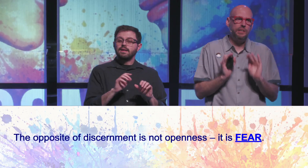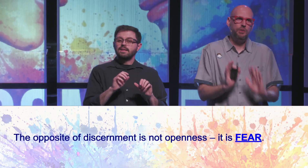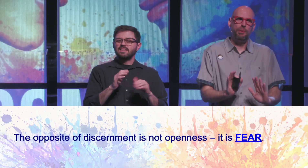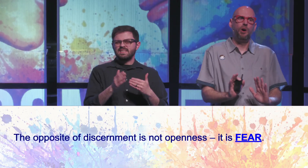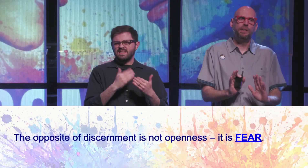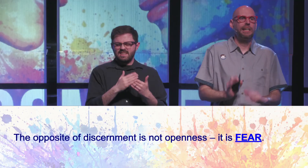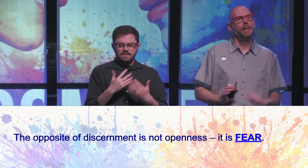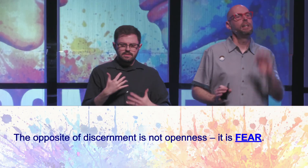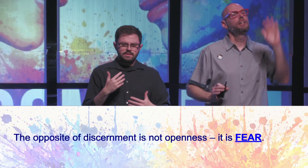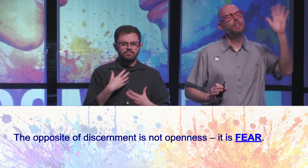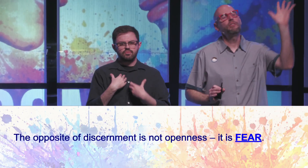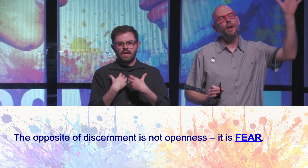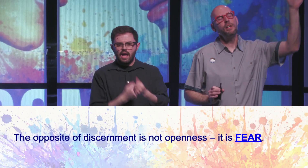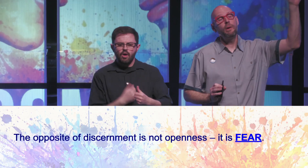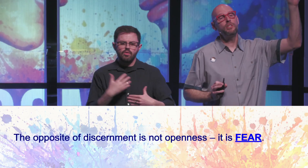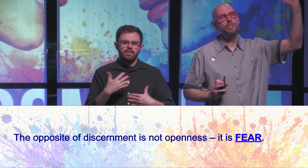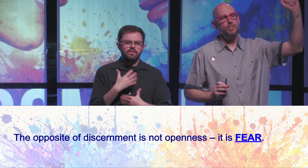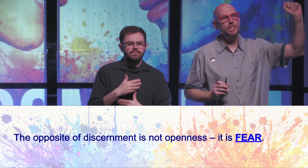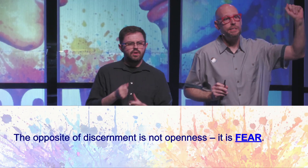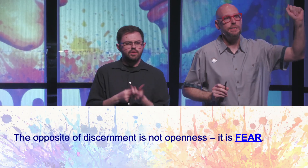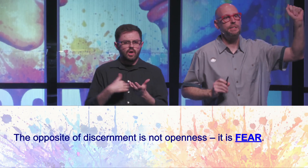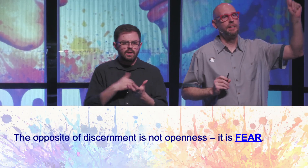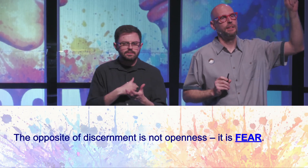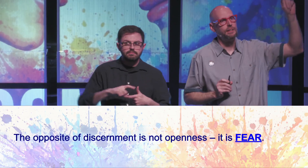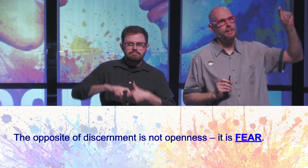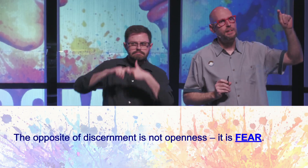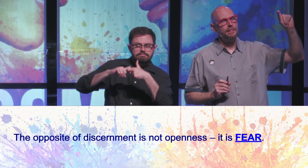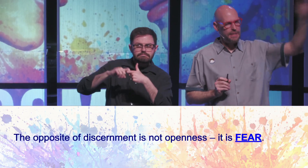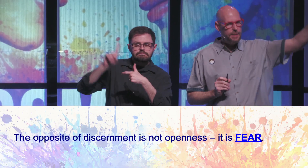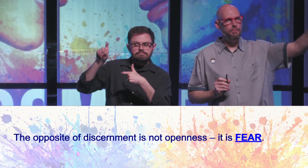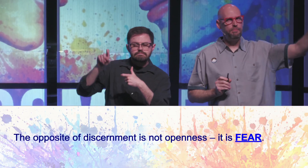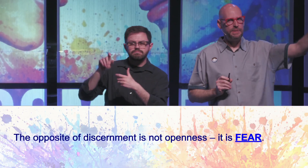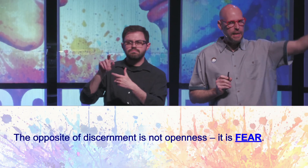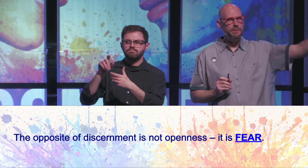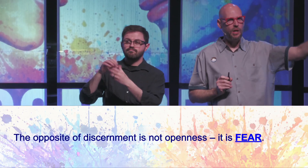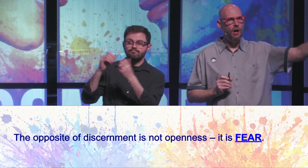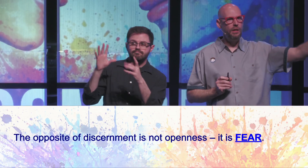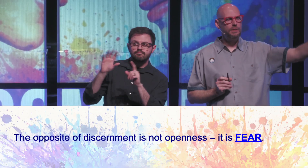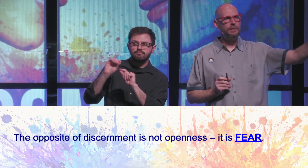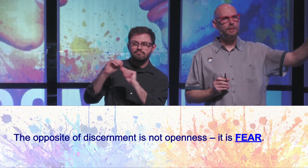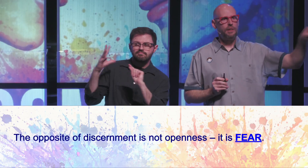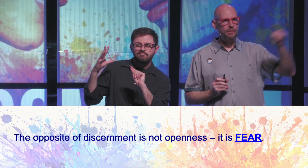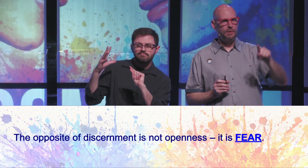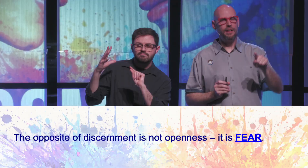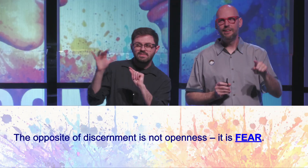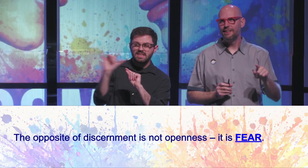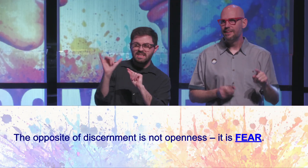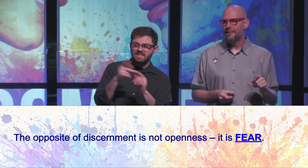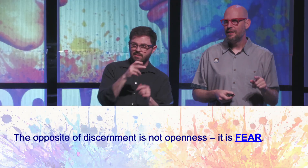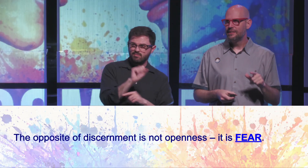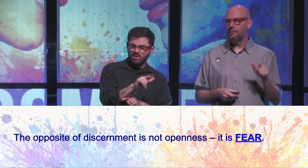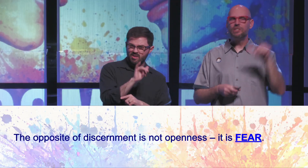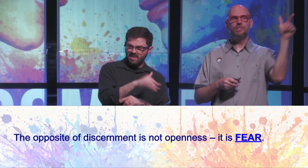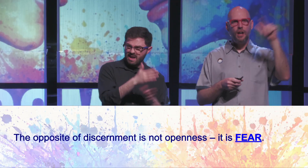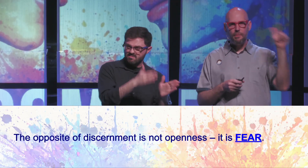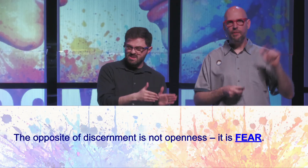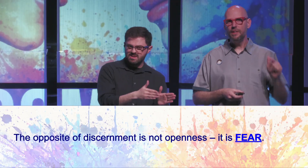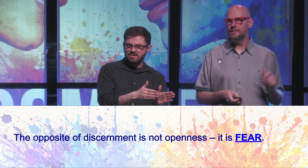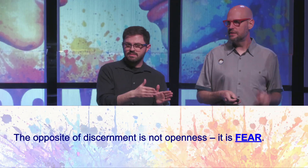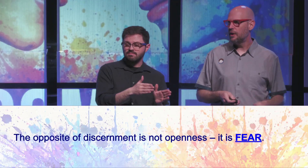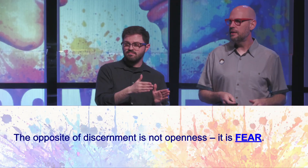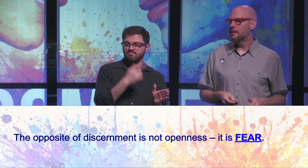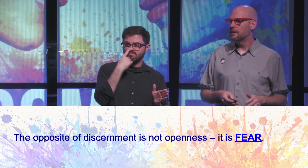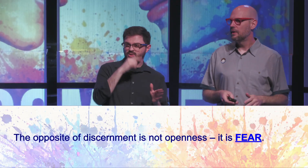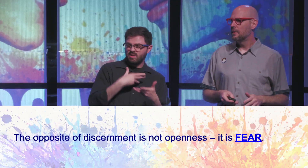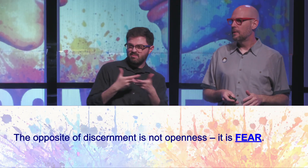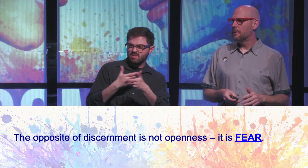causes us a little pause, clarifying question, Jesus. Same Saul? Can we just talk about